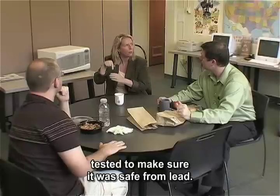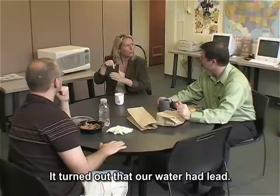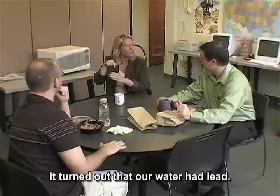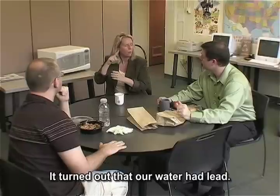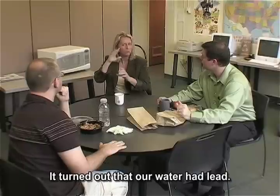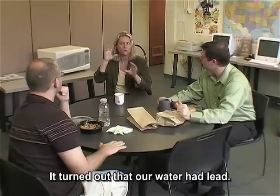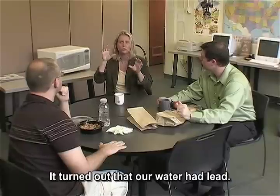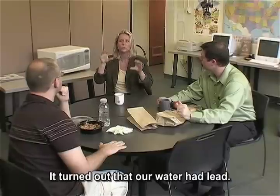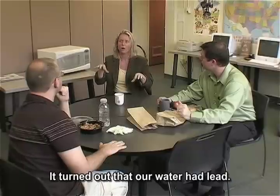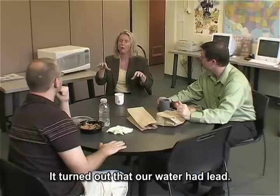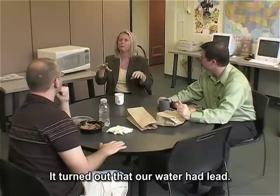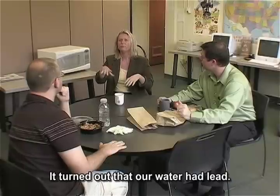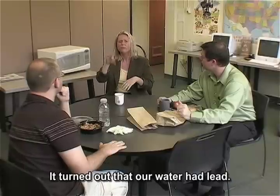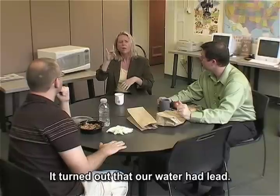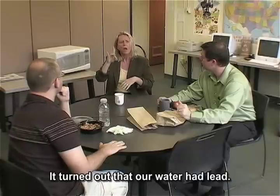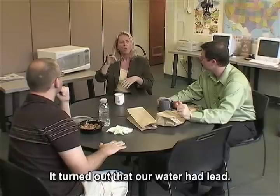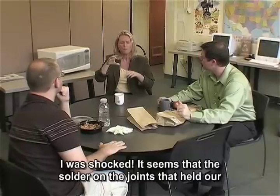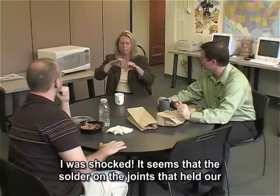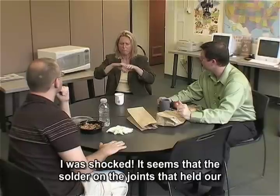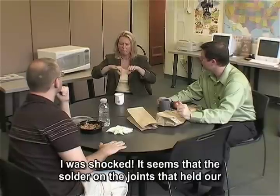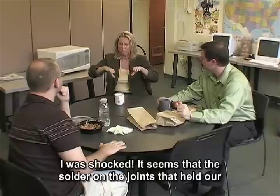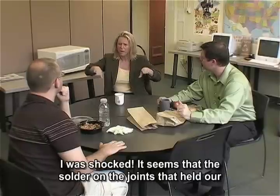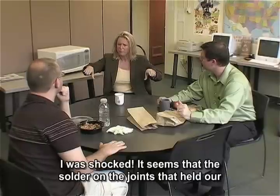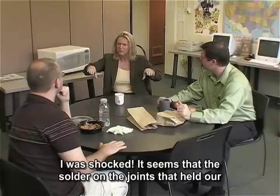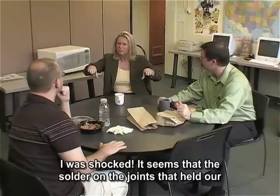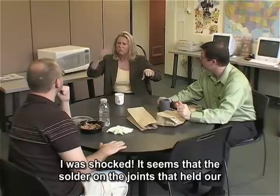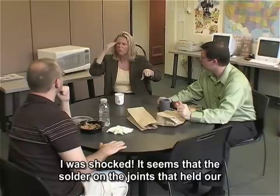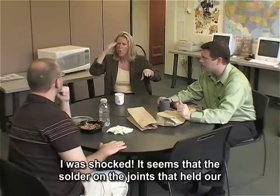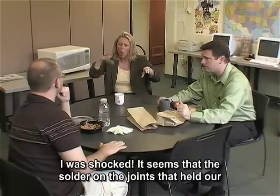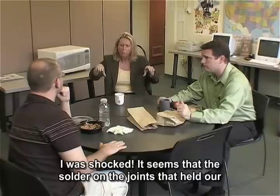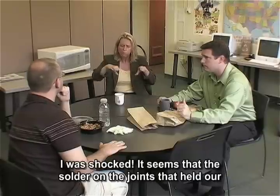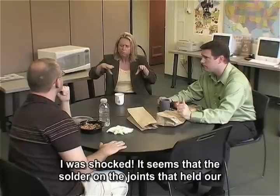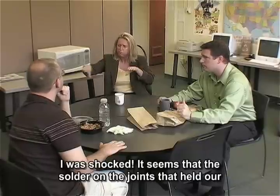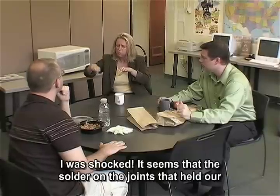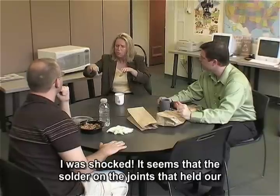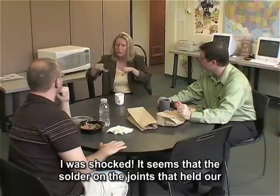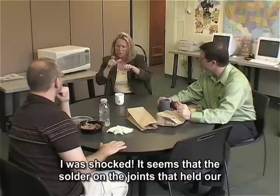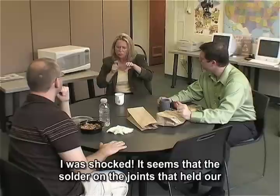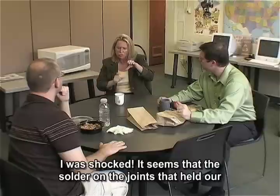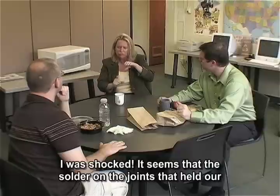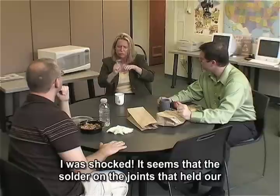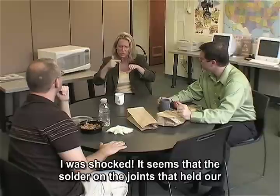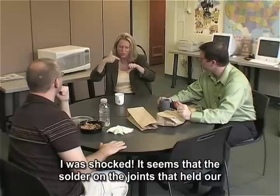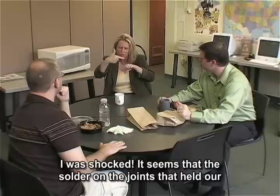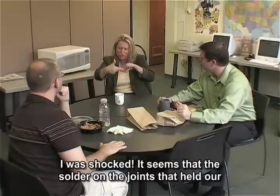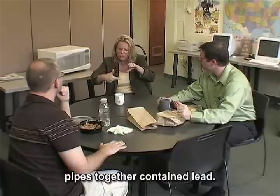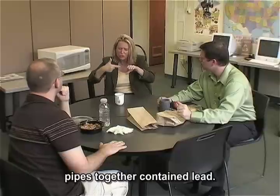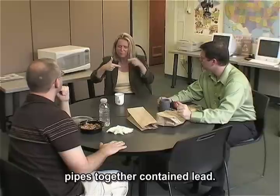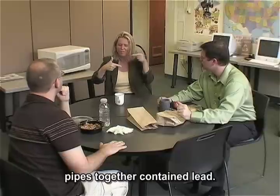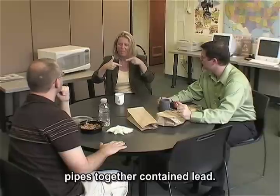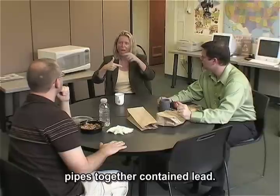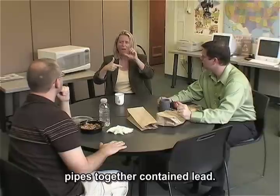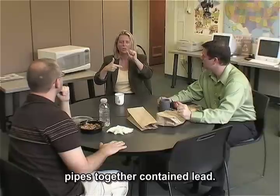out that our water had lead. I was shocked. It seems that the solder on the joints that held our pipes together contained lead.